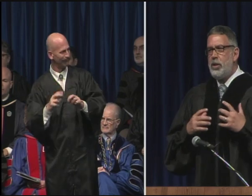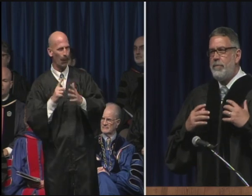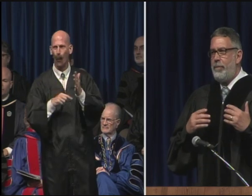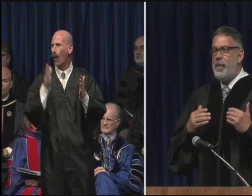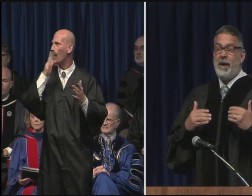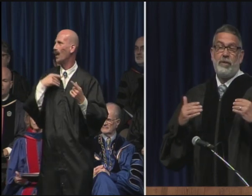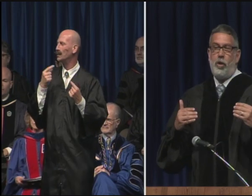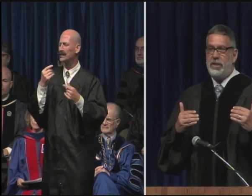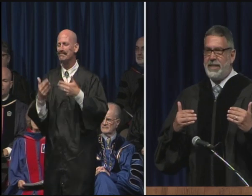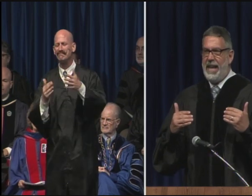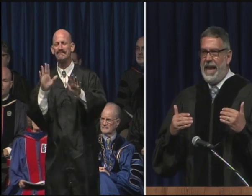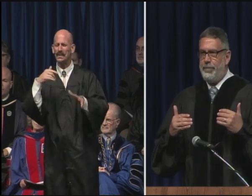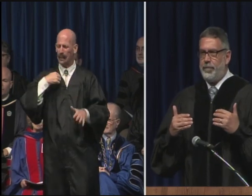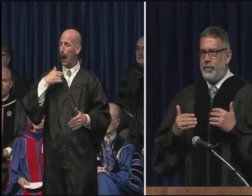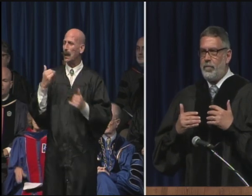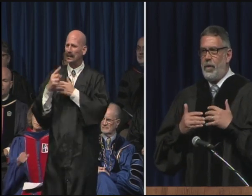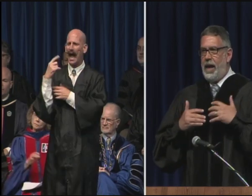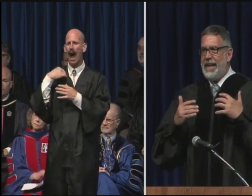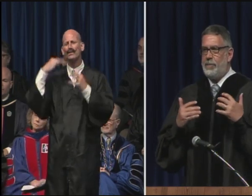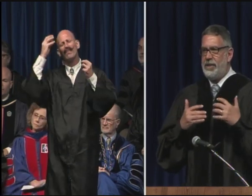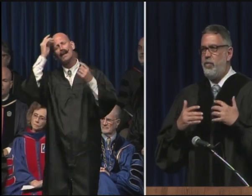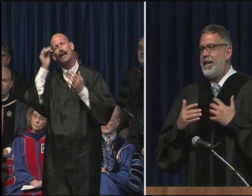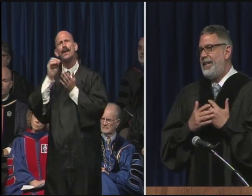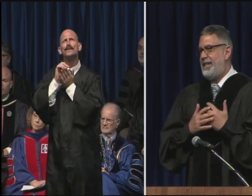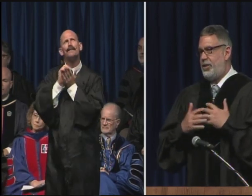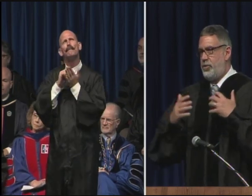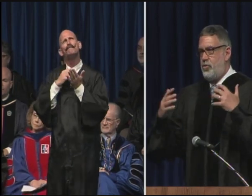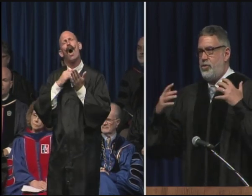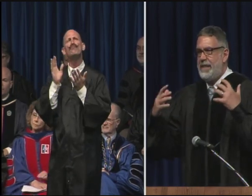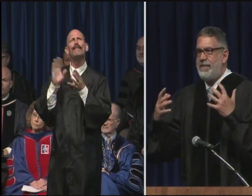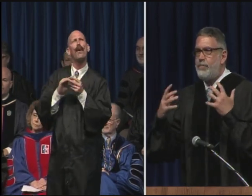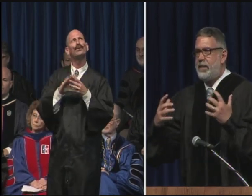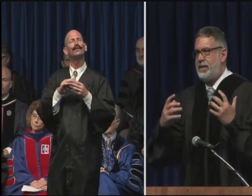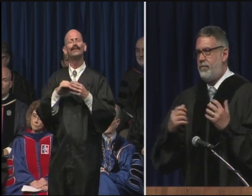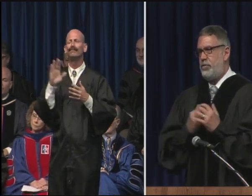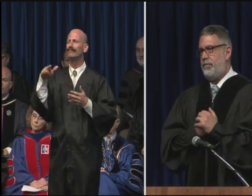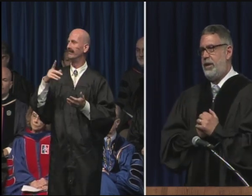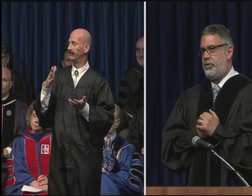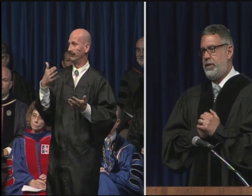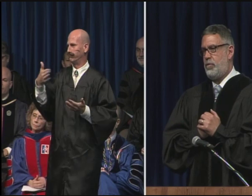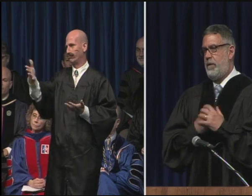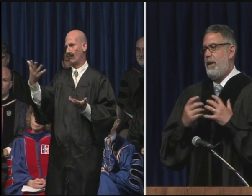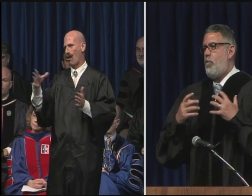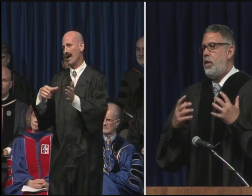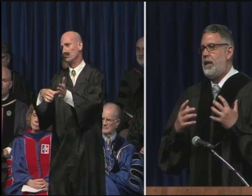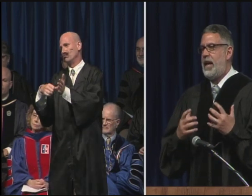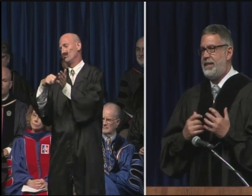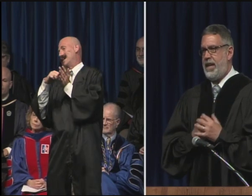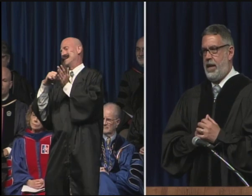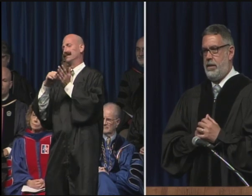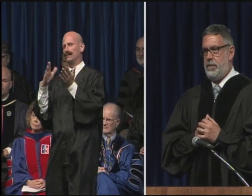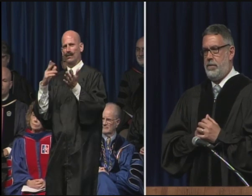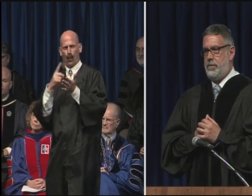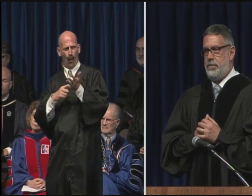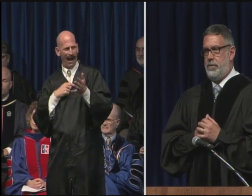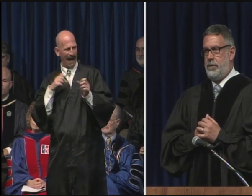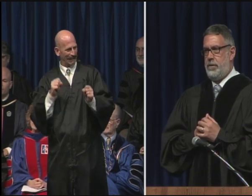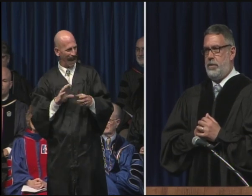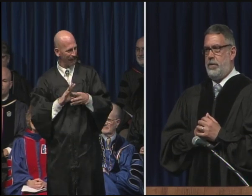about my remarks today, I asked myself, what can I say to these impressive group of graduates about what lies ahead? The